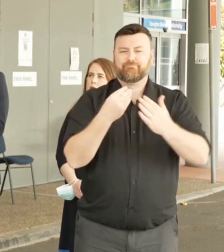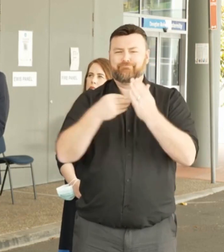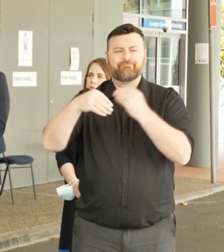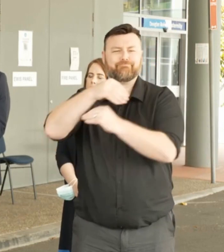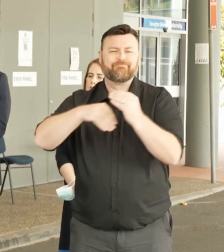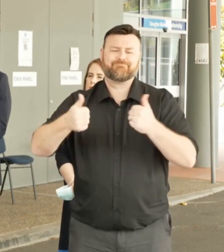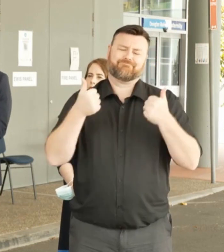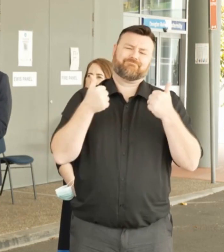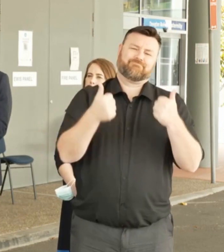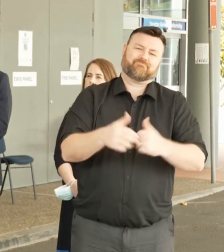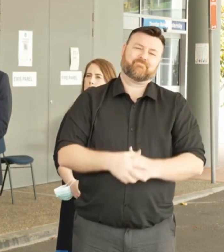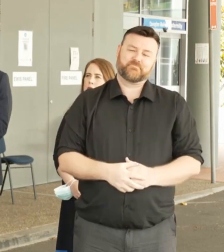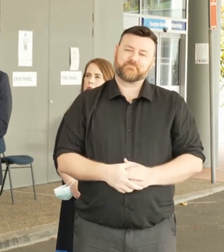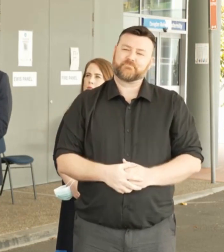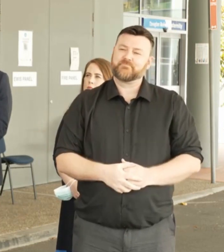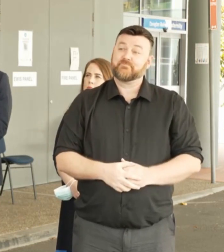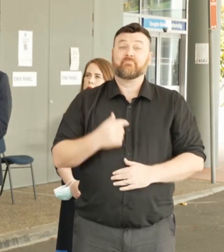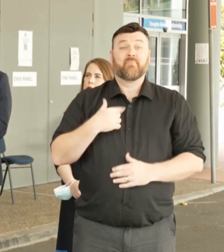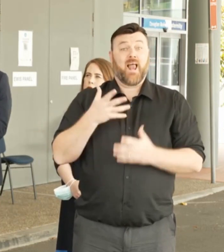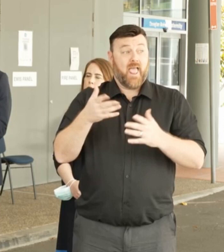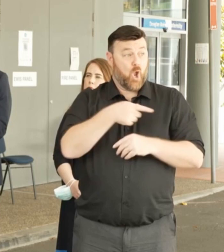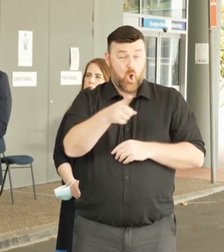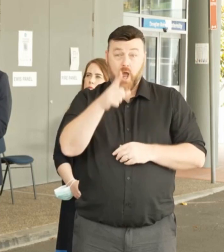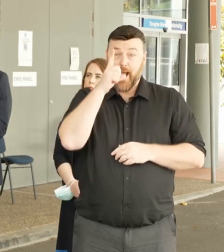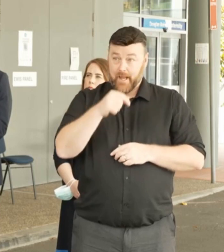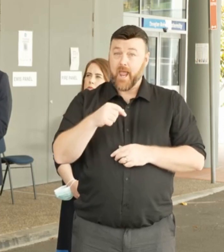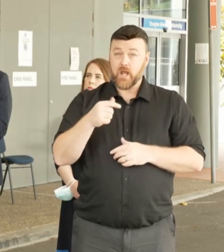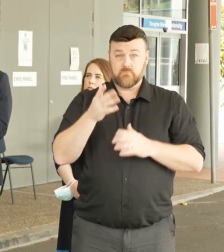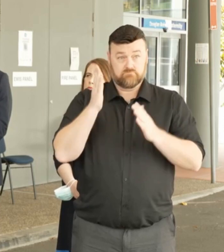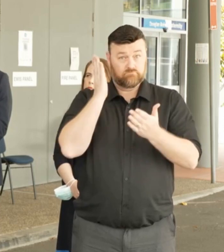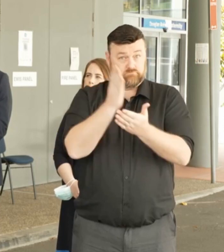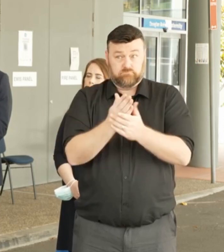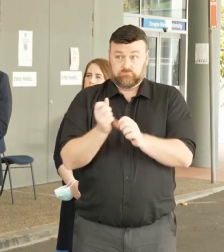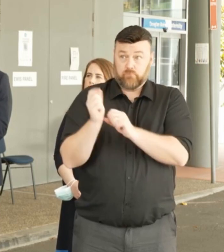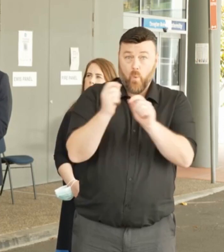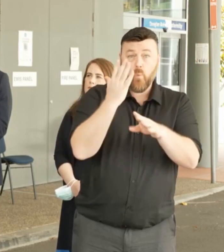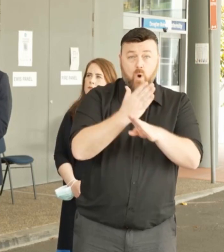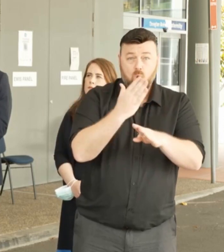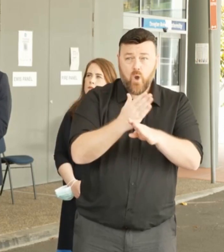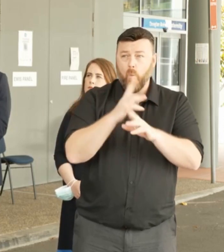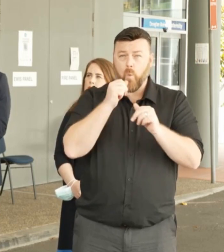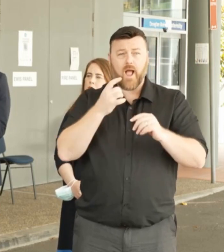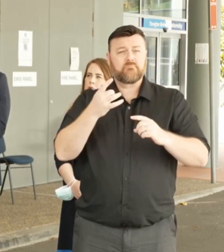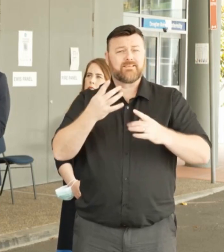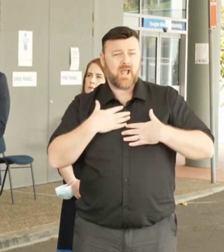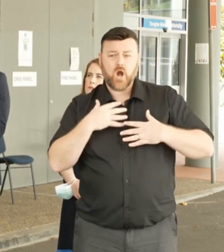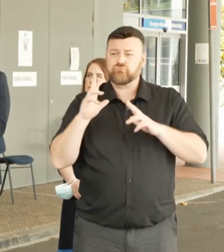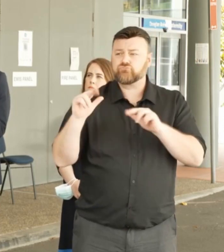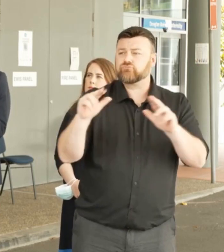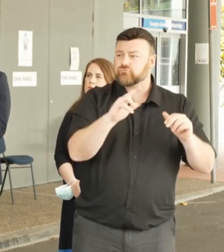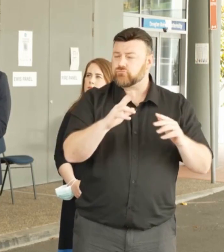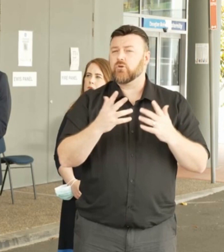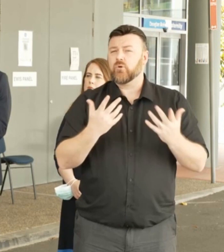opportunity for people to remain in work, to look after themselves, and if we can continue over this period of time to treat people